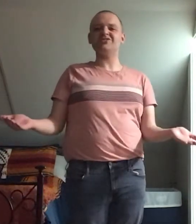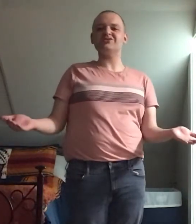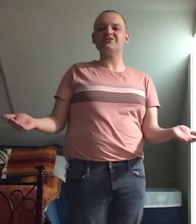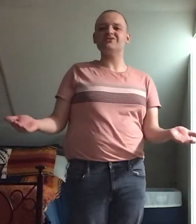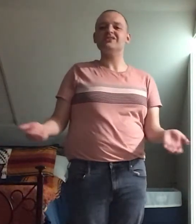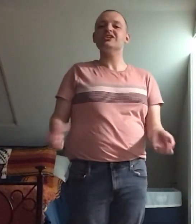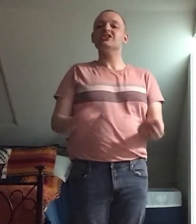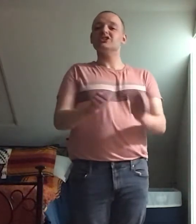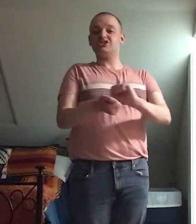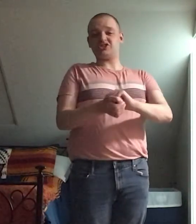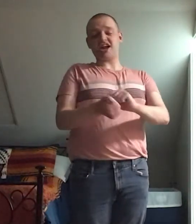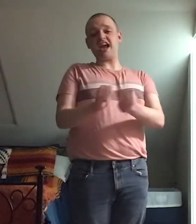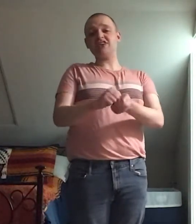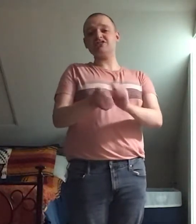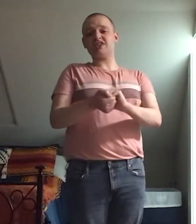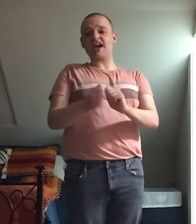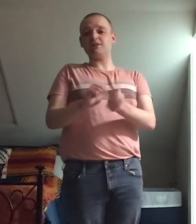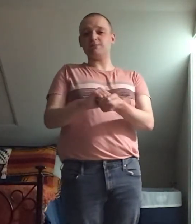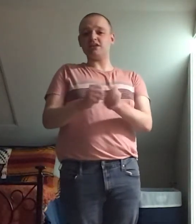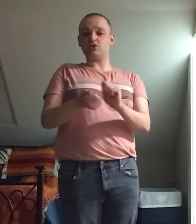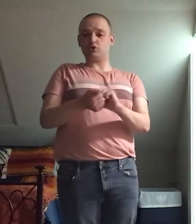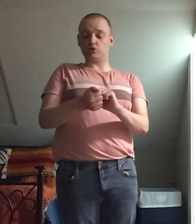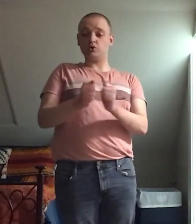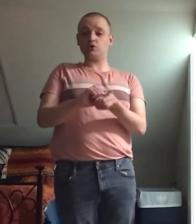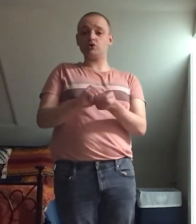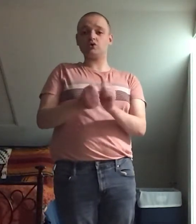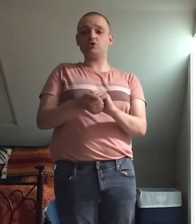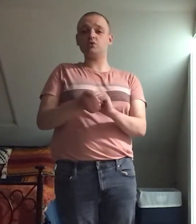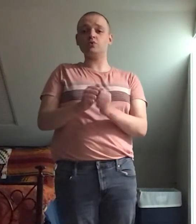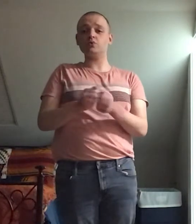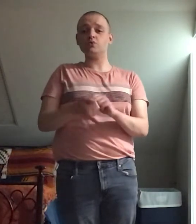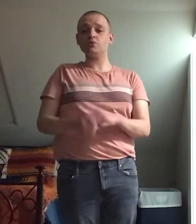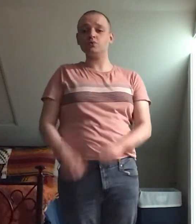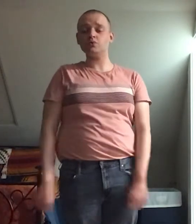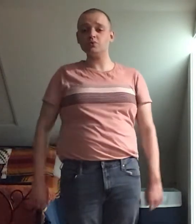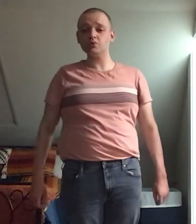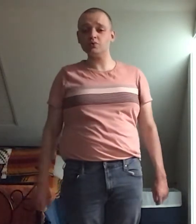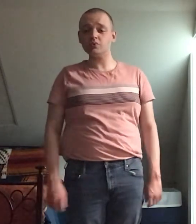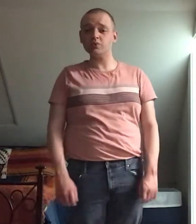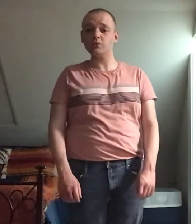new, change can be good too.